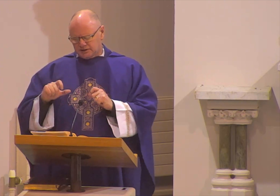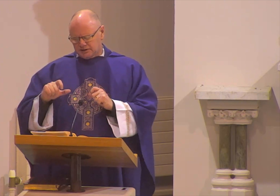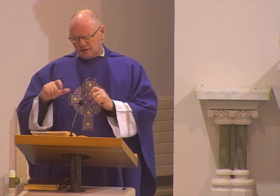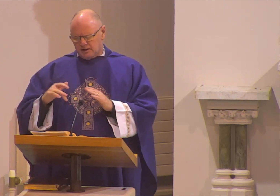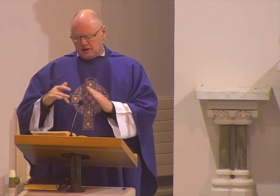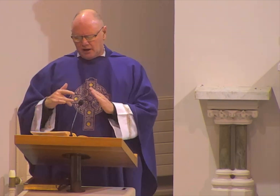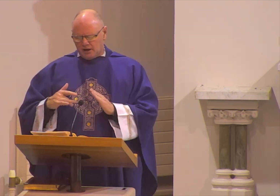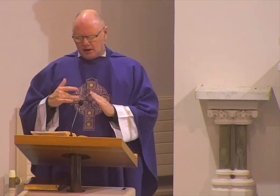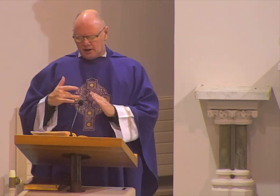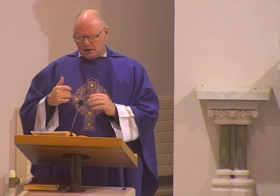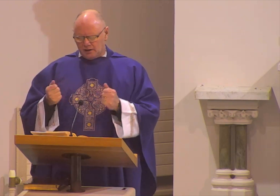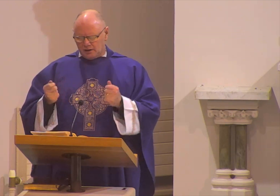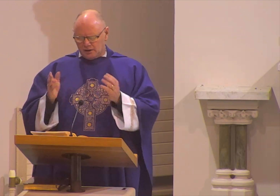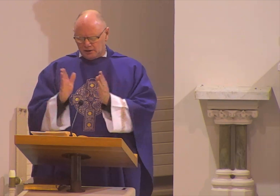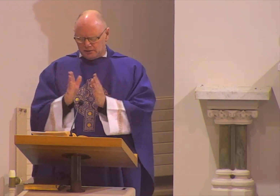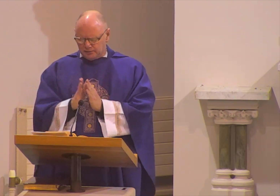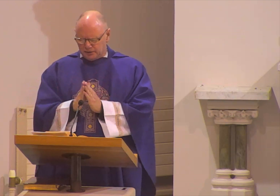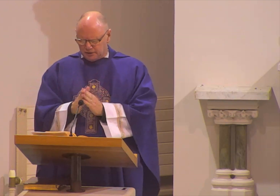everlasting.